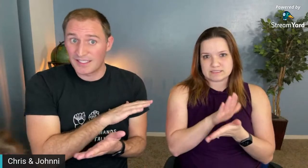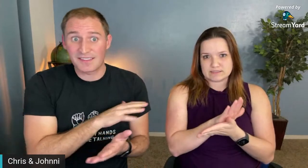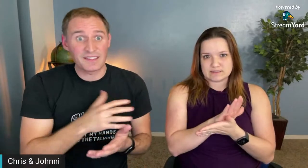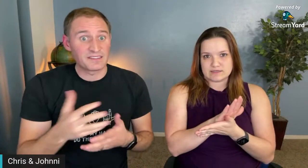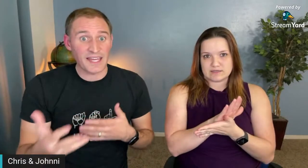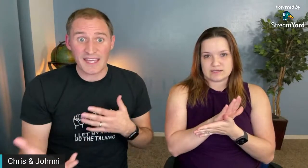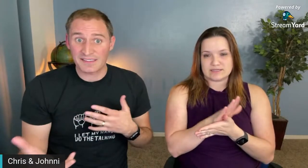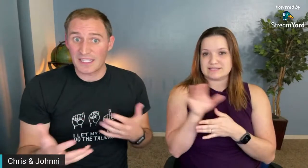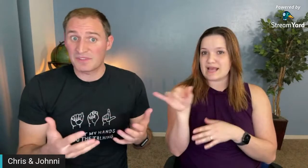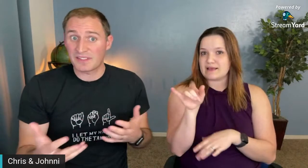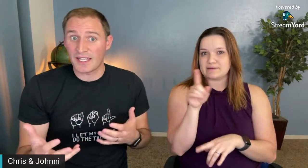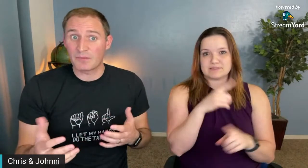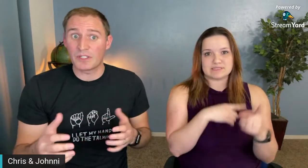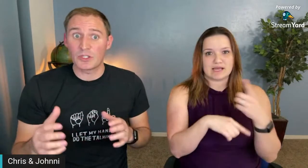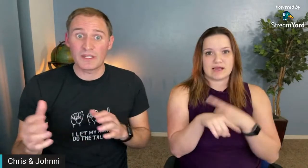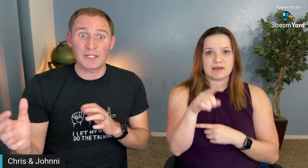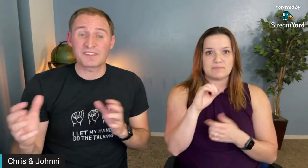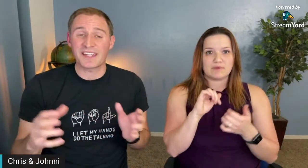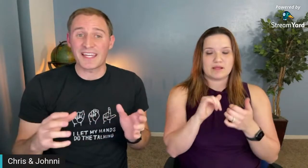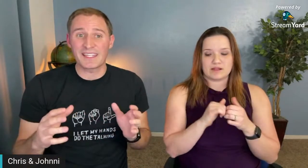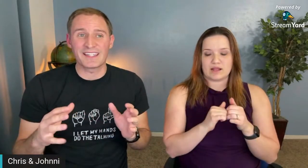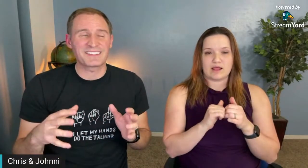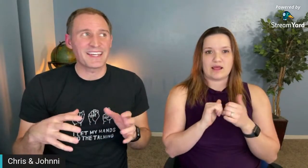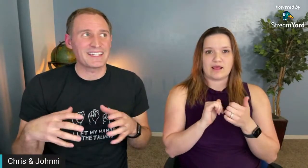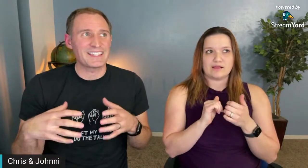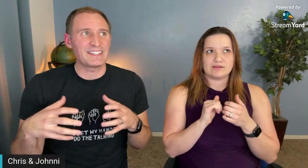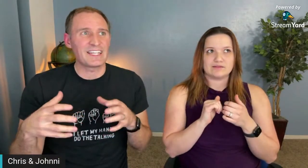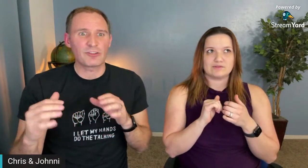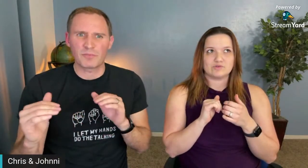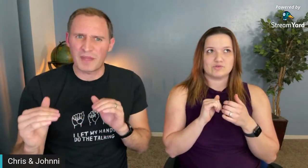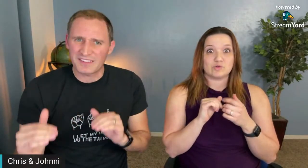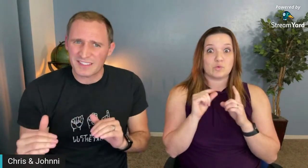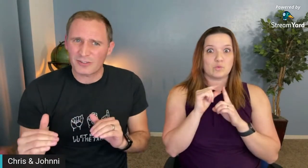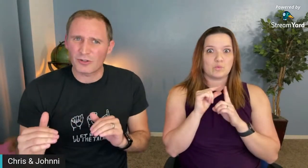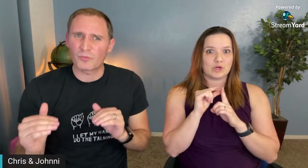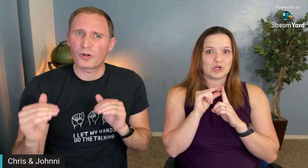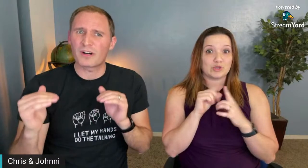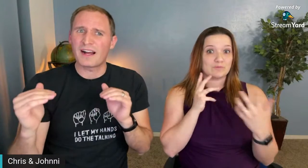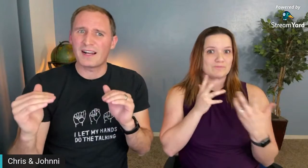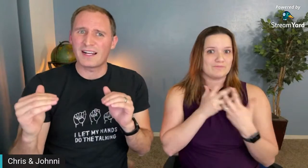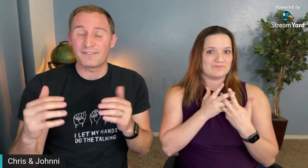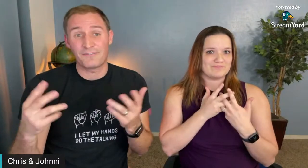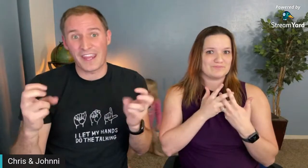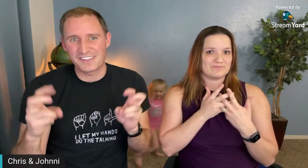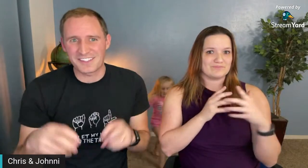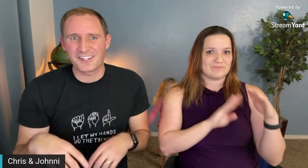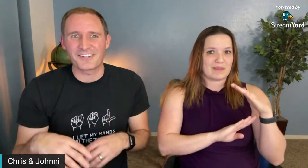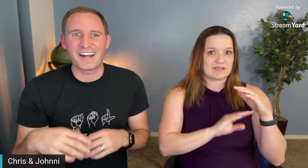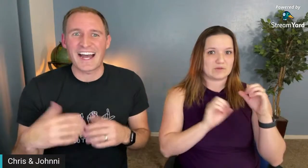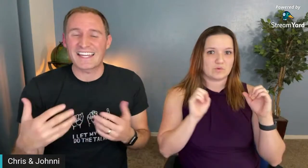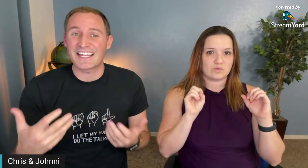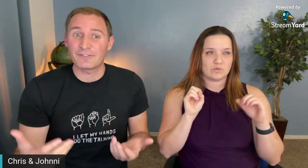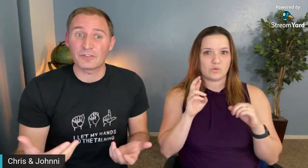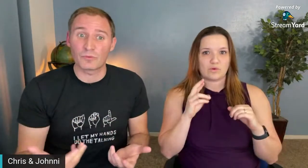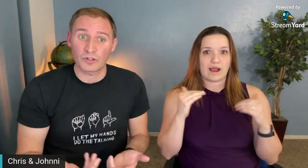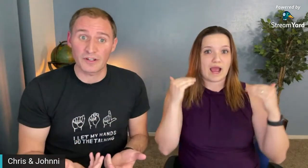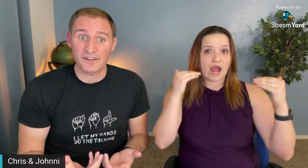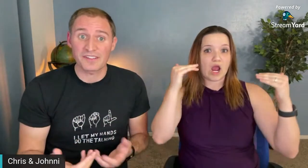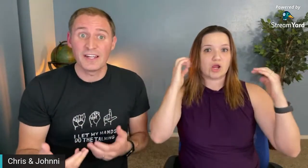the exact same sign, but you end up assigning either basic or more fancier, high-level words